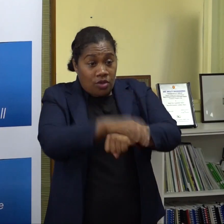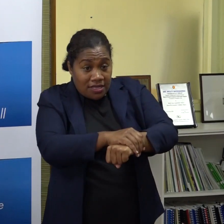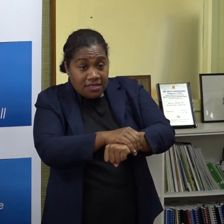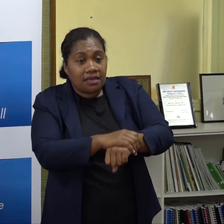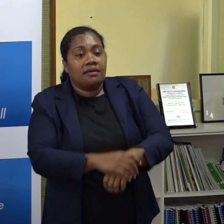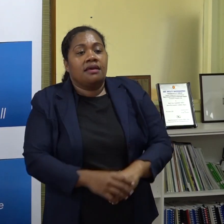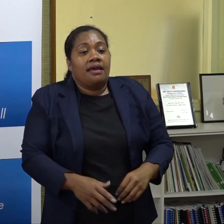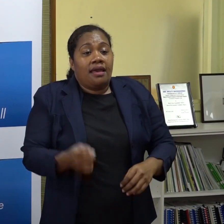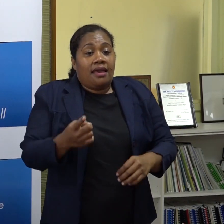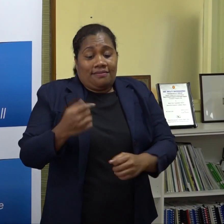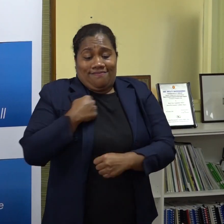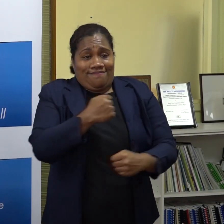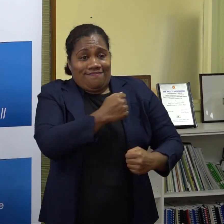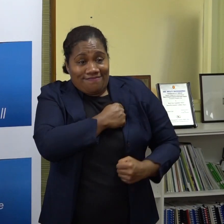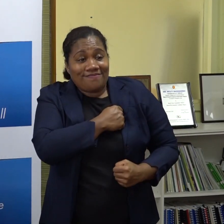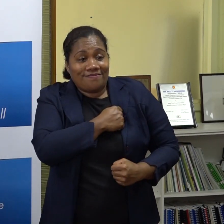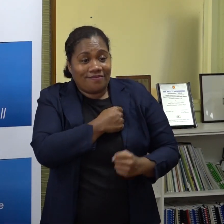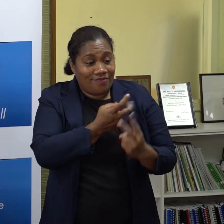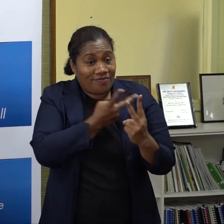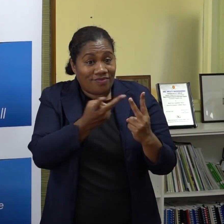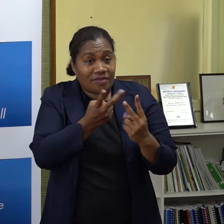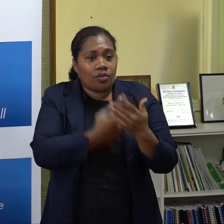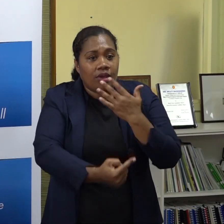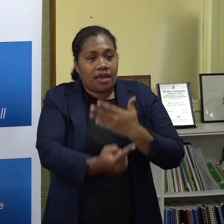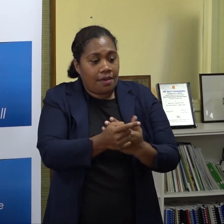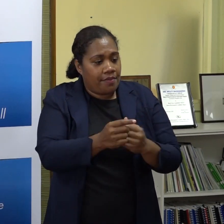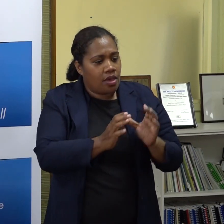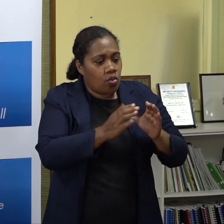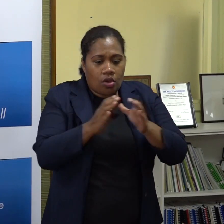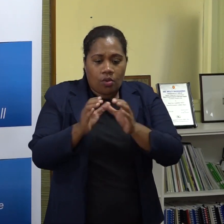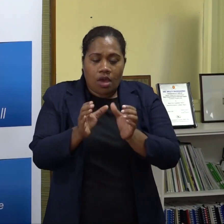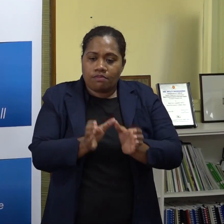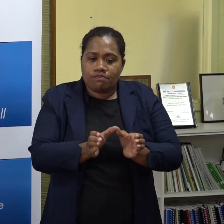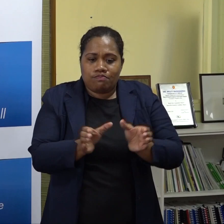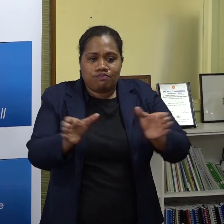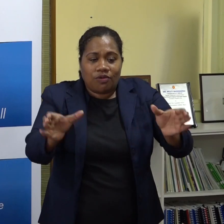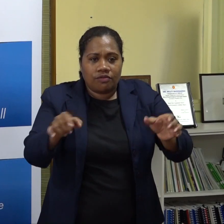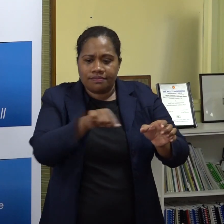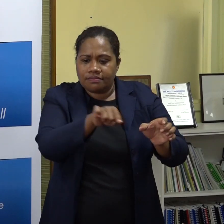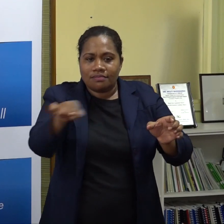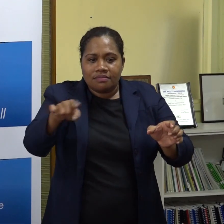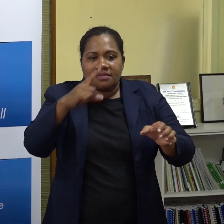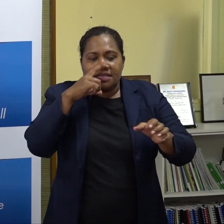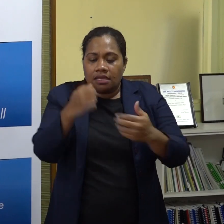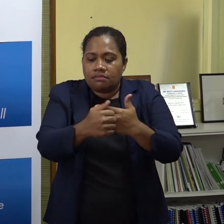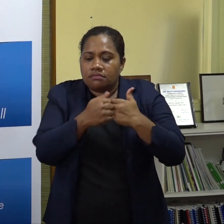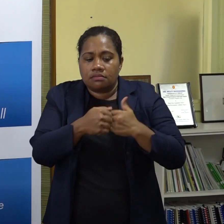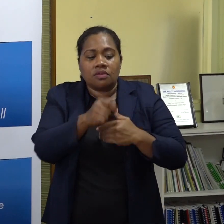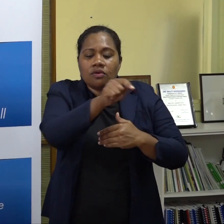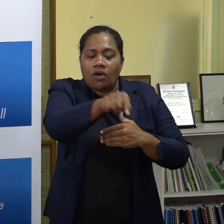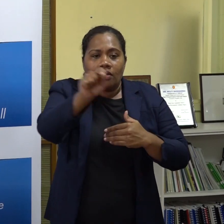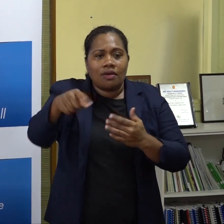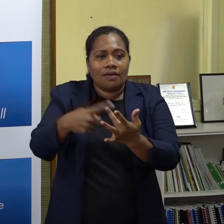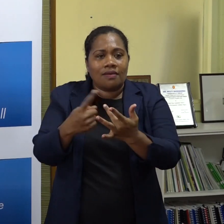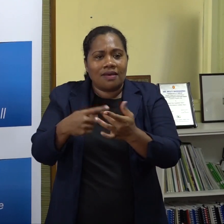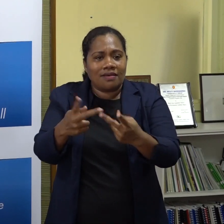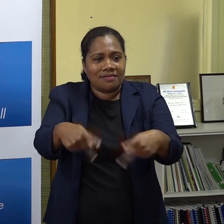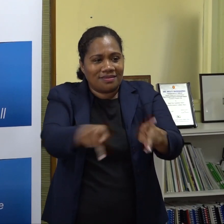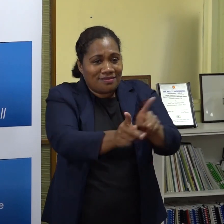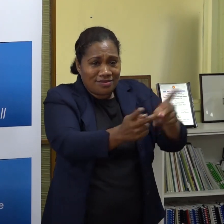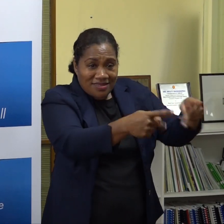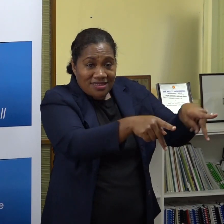the RFMF personnel are being deployed across the country to maintain public health and safety. Again,